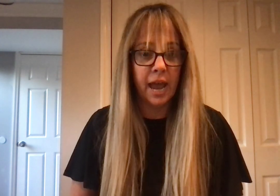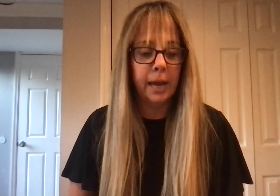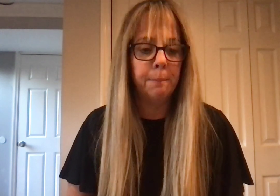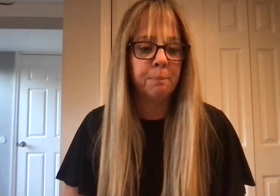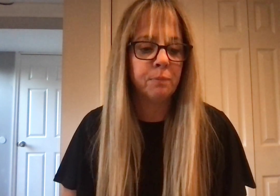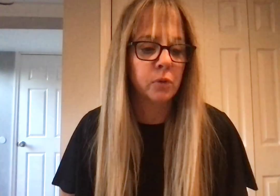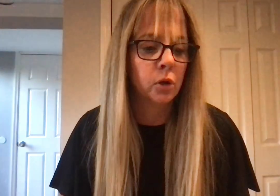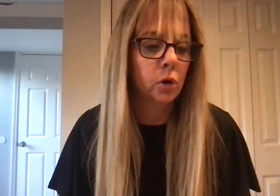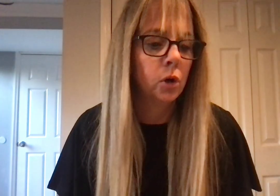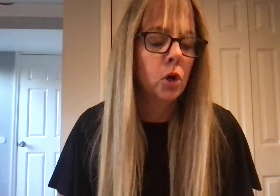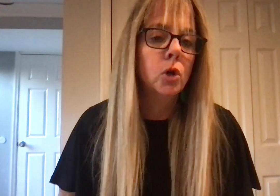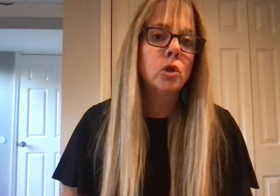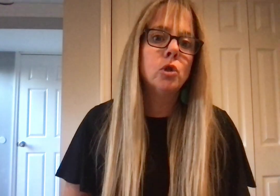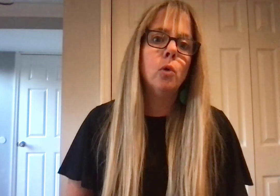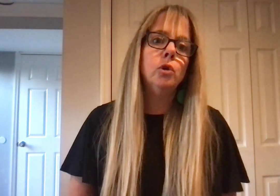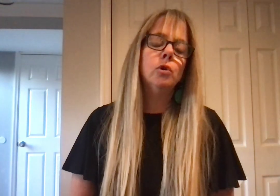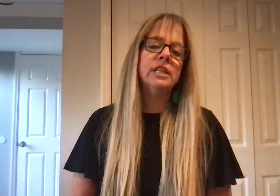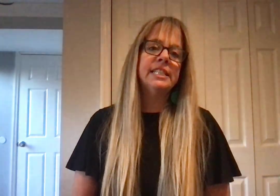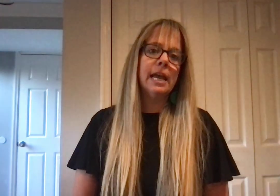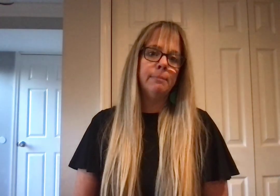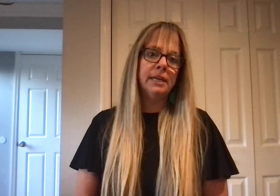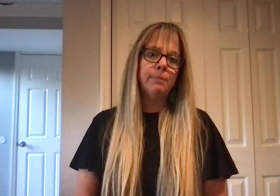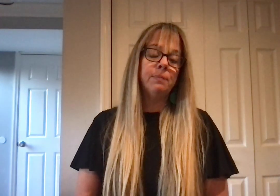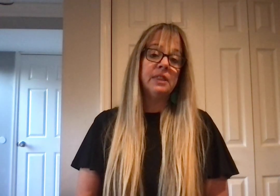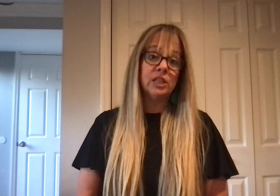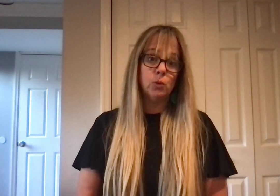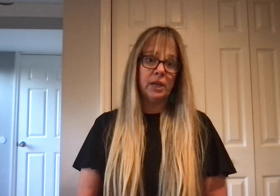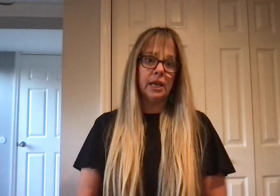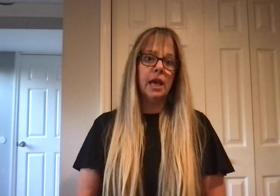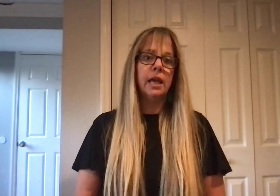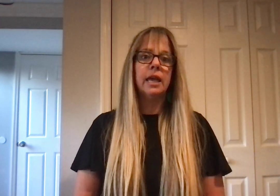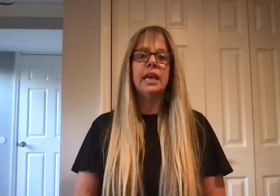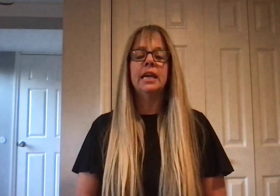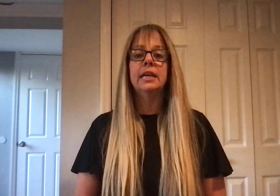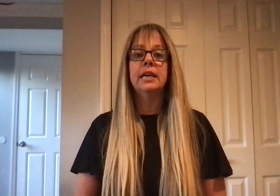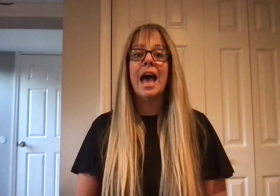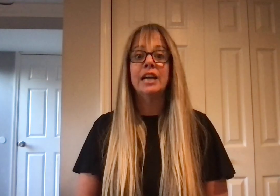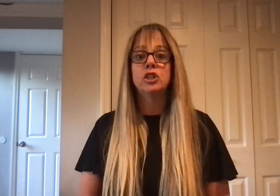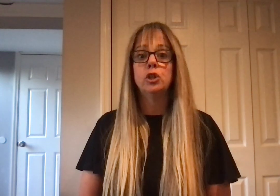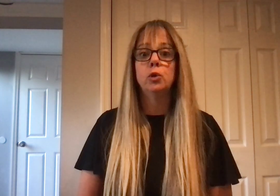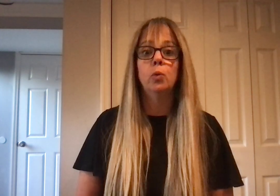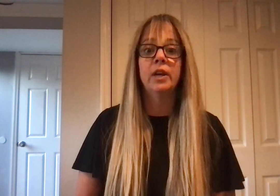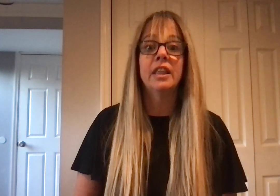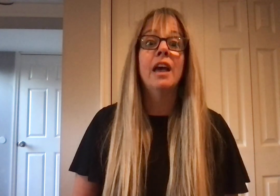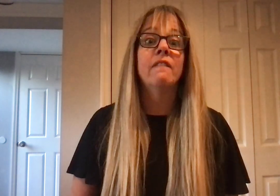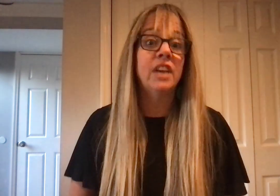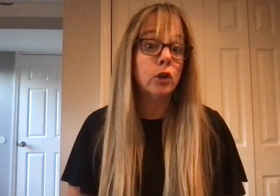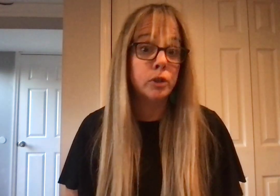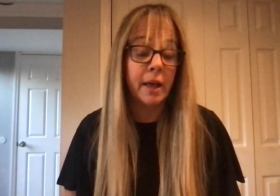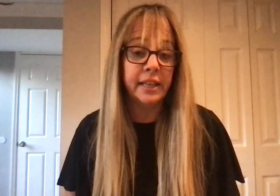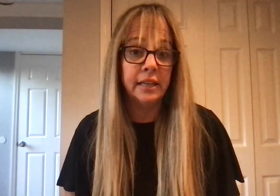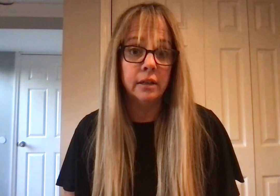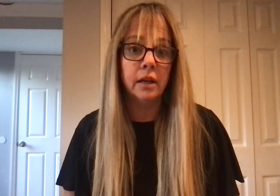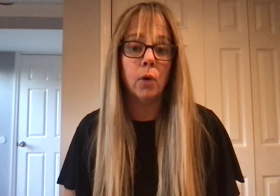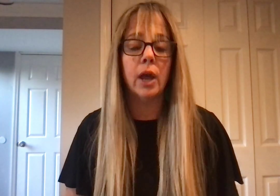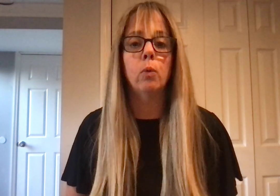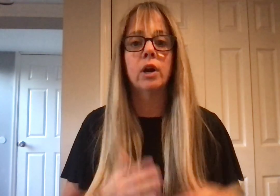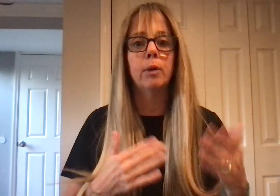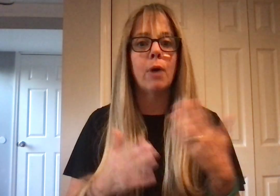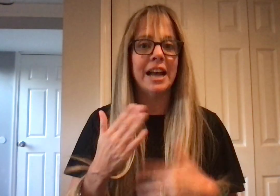Okay, so your assignment this week, it has to do with finger spelling. Okay, we're going to practice